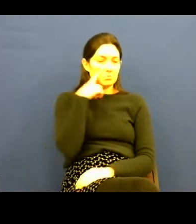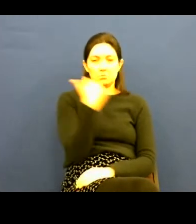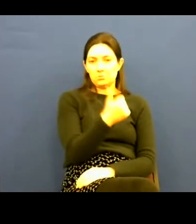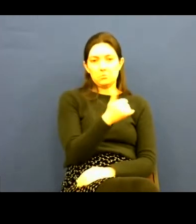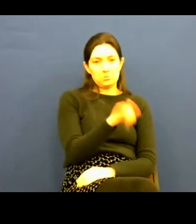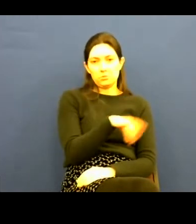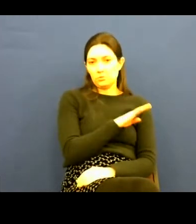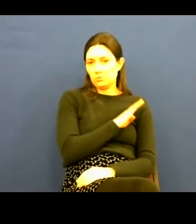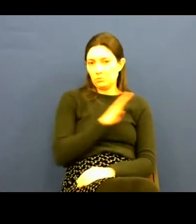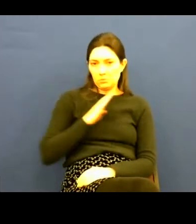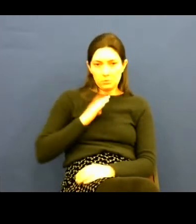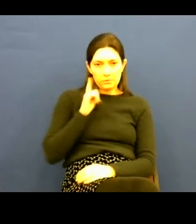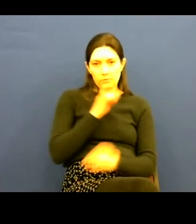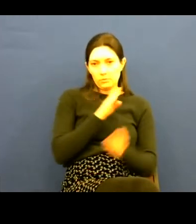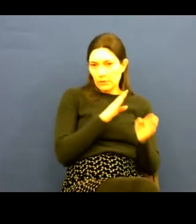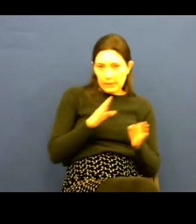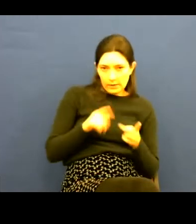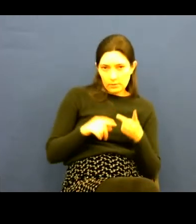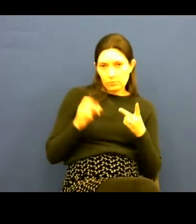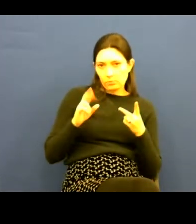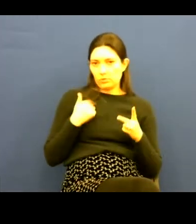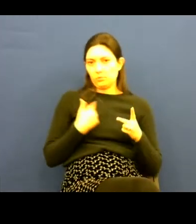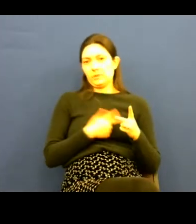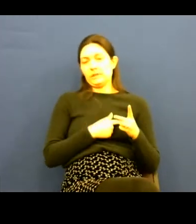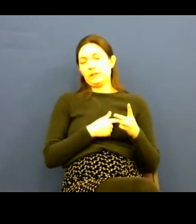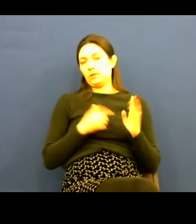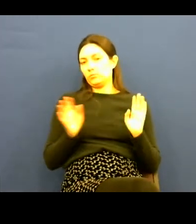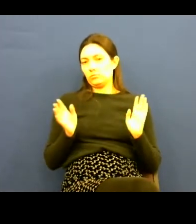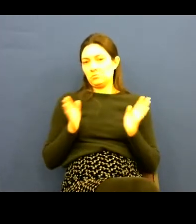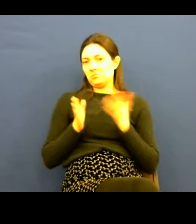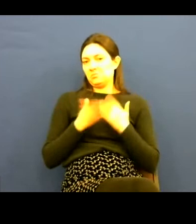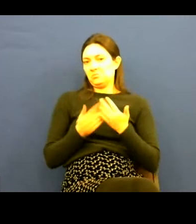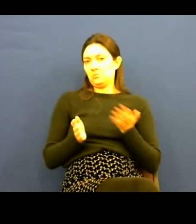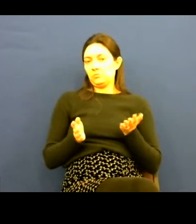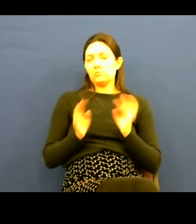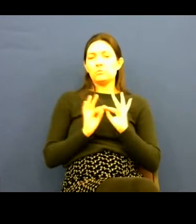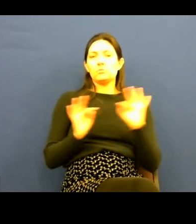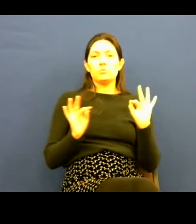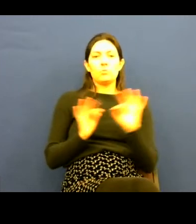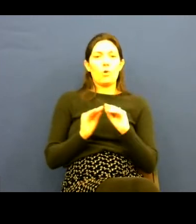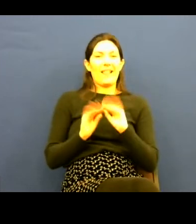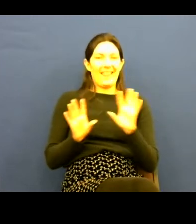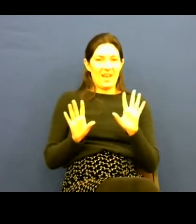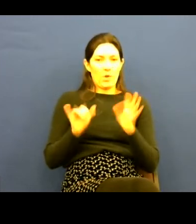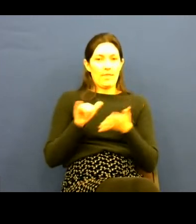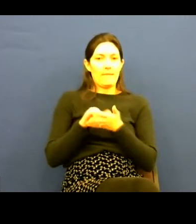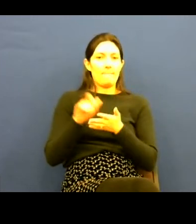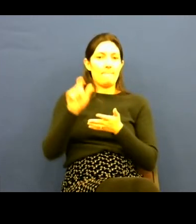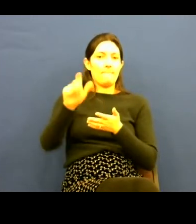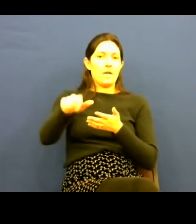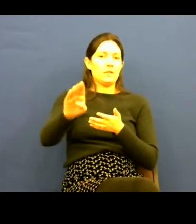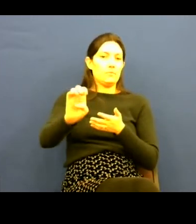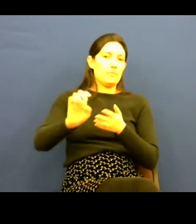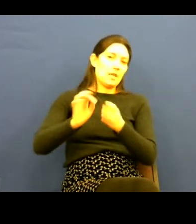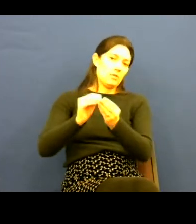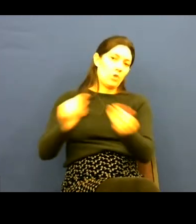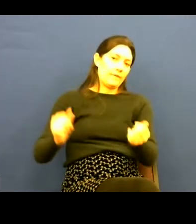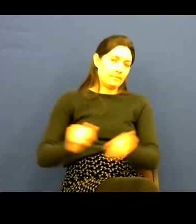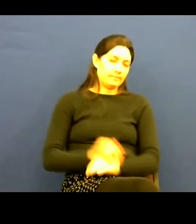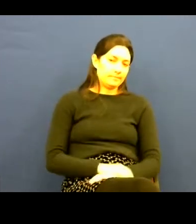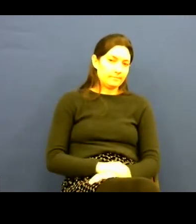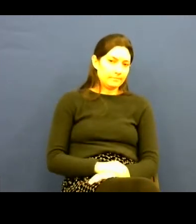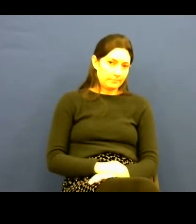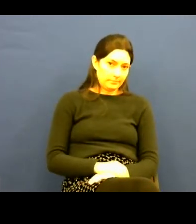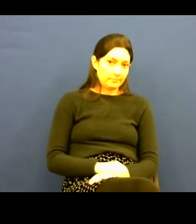way. Okay. As long as it's clear that it does have to be addressed. And then Okay. the second one is